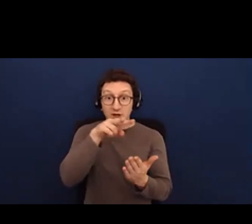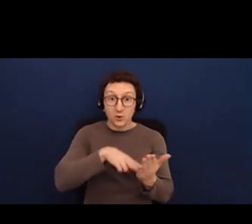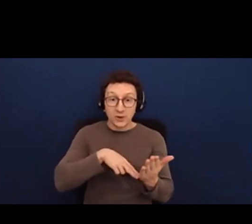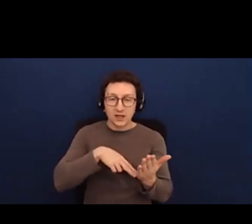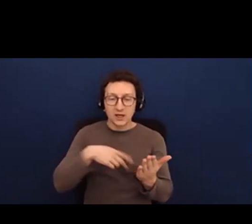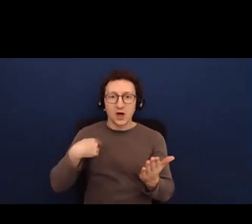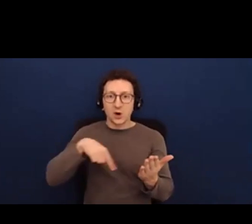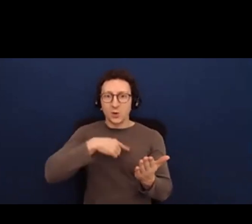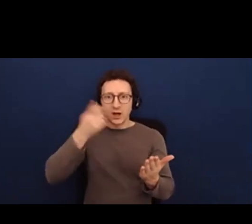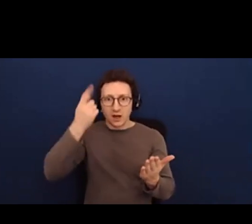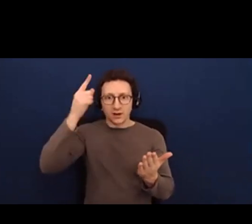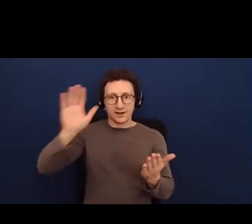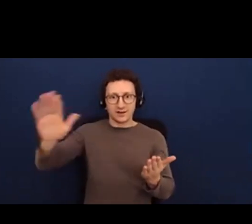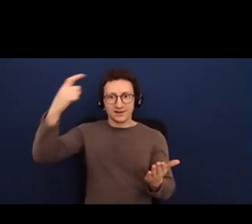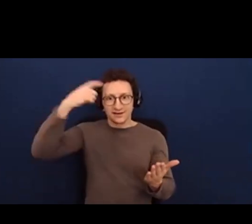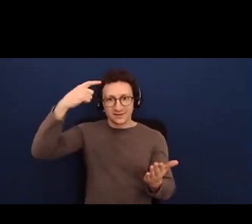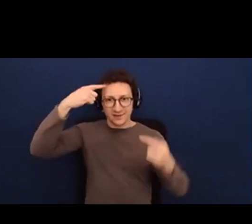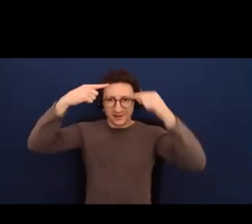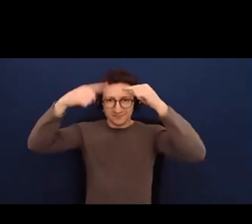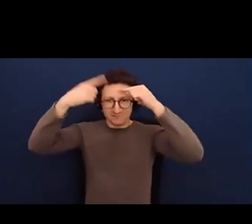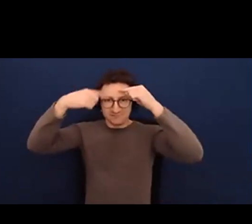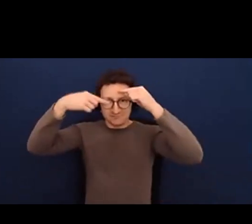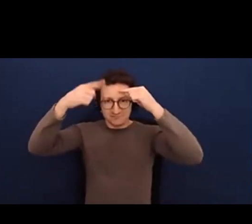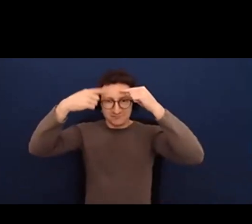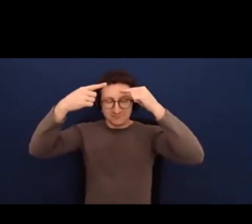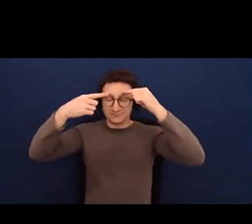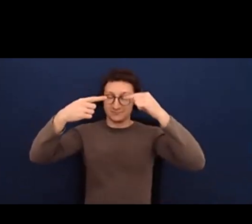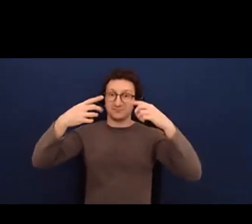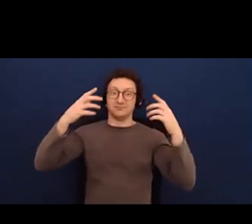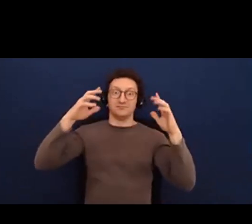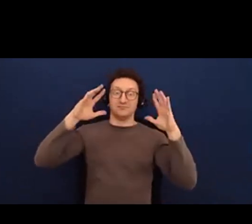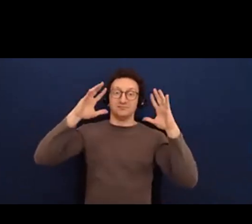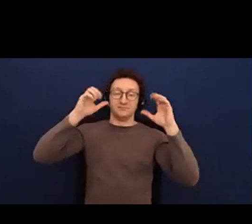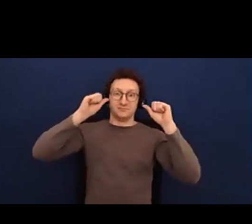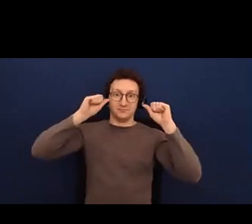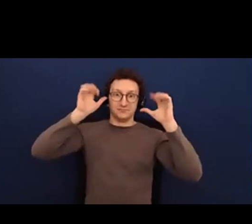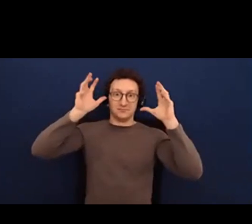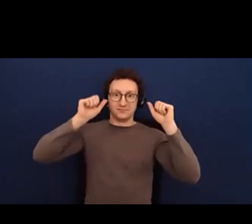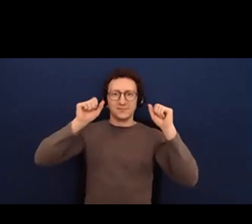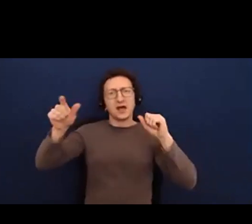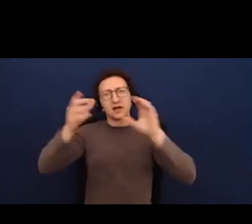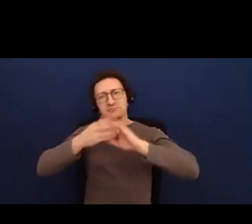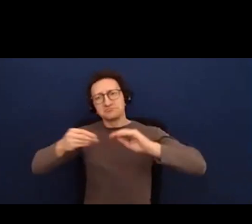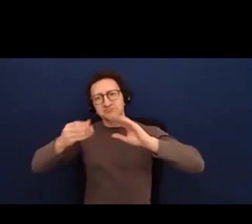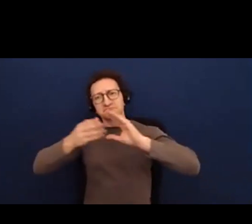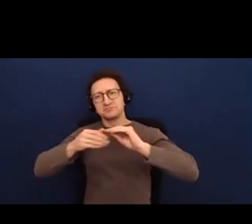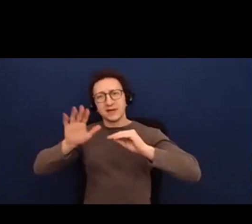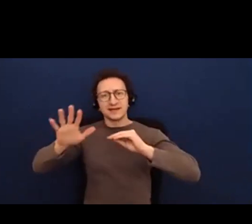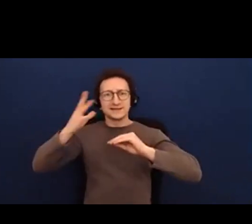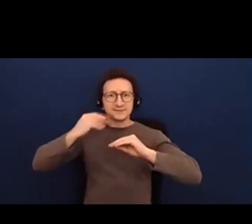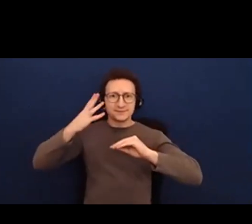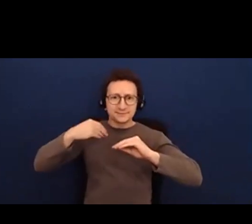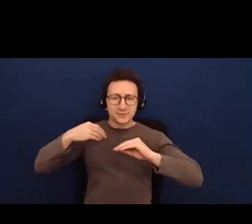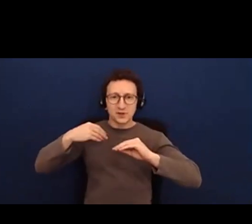head is a very interesting head. He talks about the institutions that he was part of. He talks a great deal about the